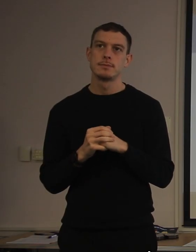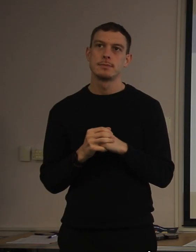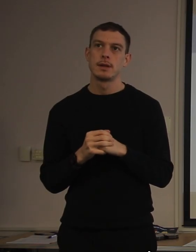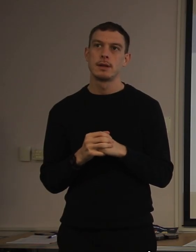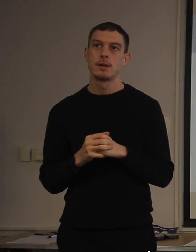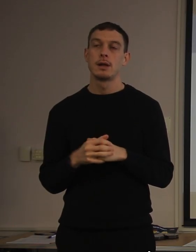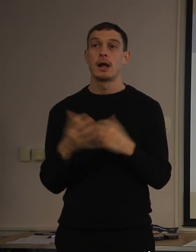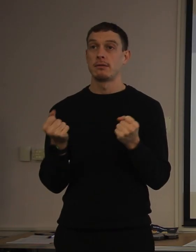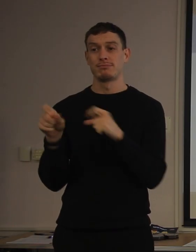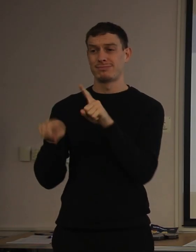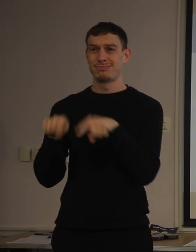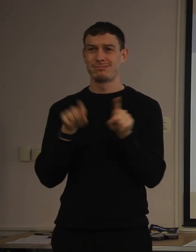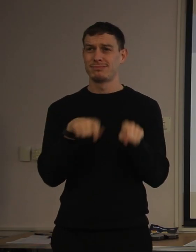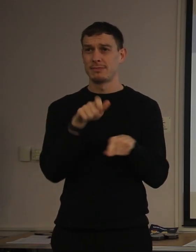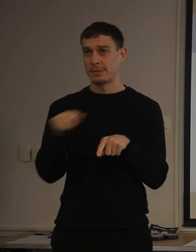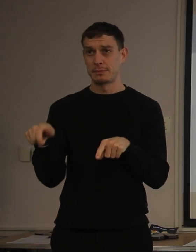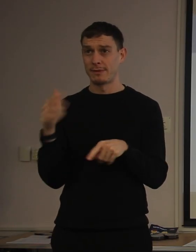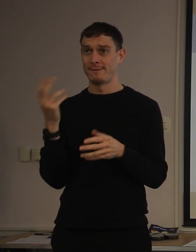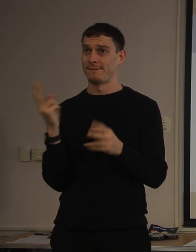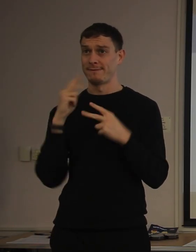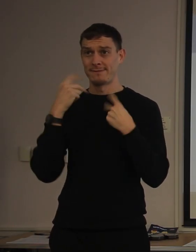lots of different people come and visit us.